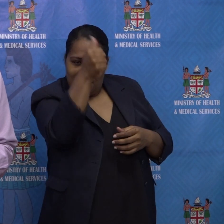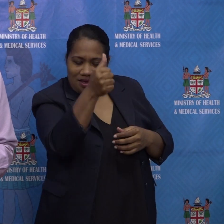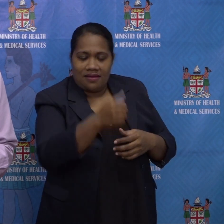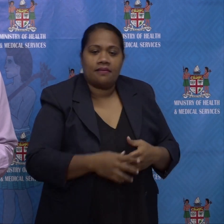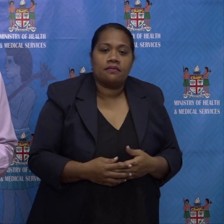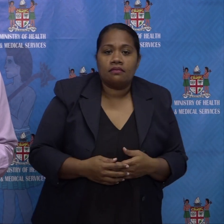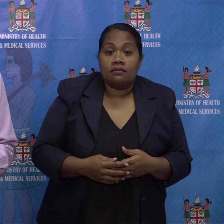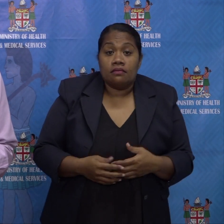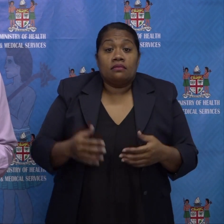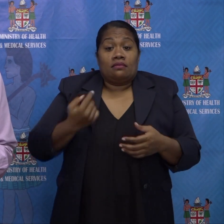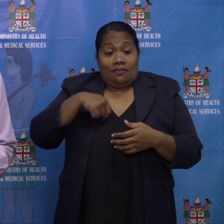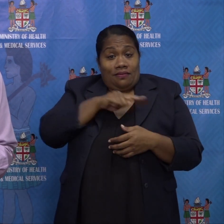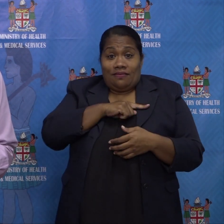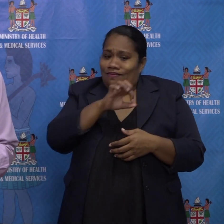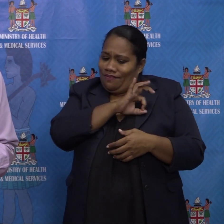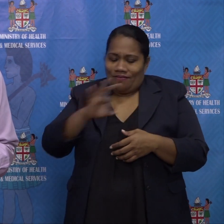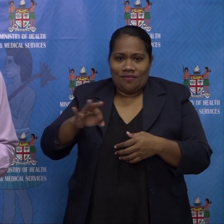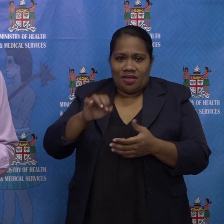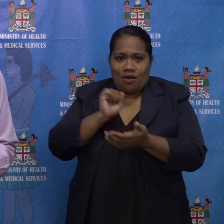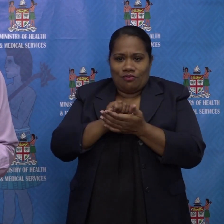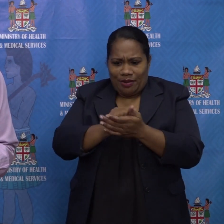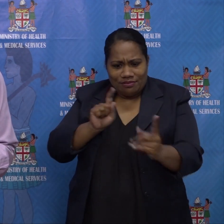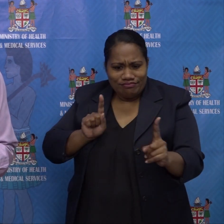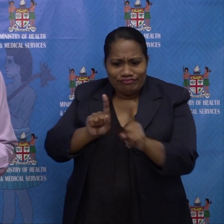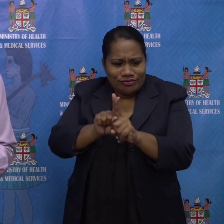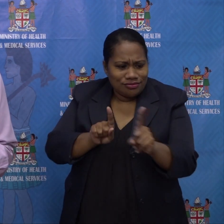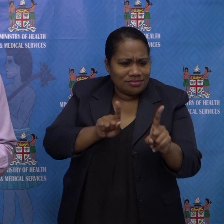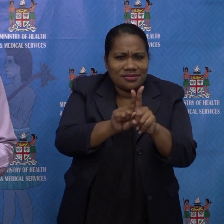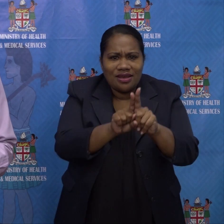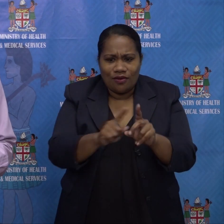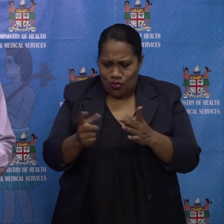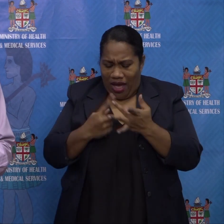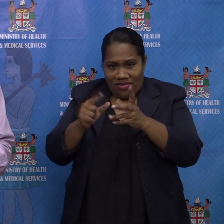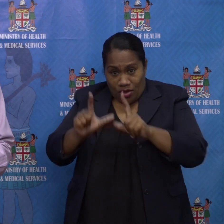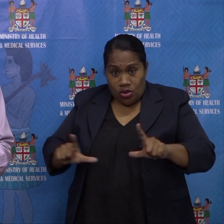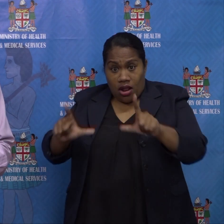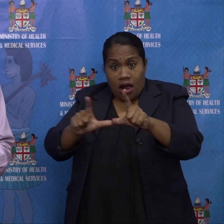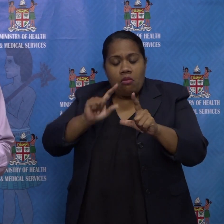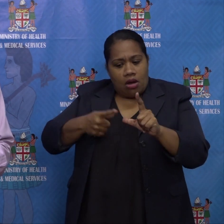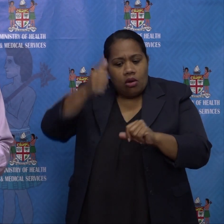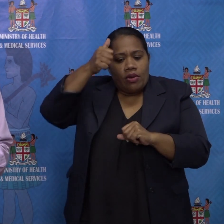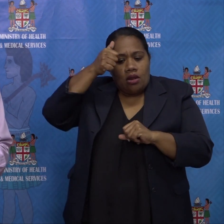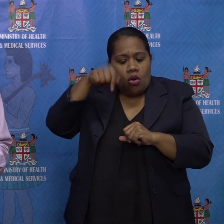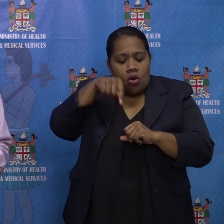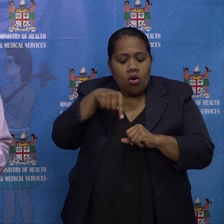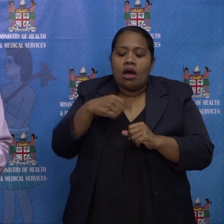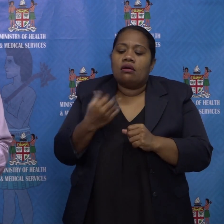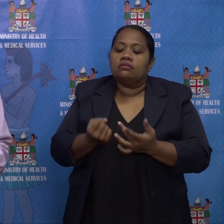So while we have not established a direct person-to-person link to other local cases, we know that this case is linked to the